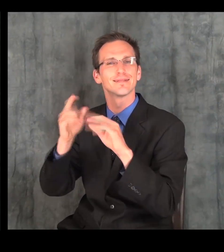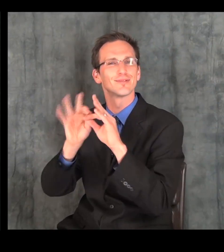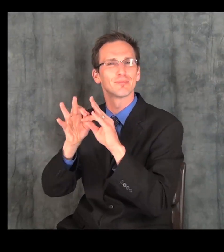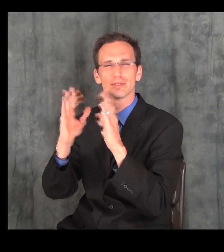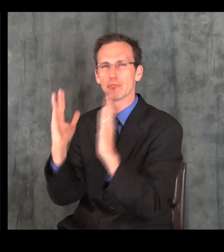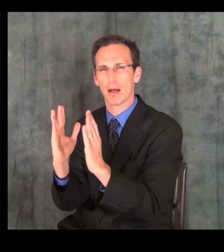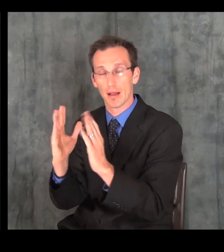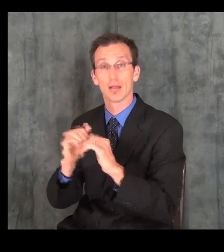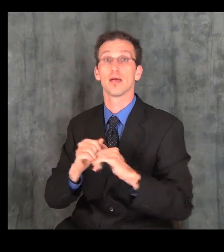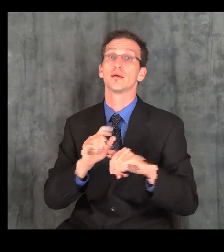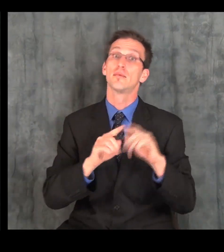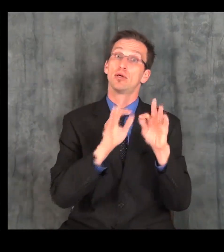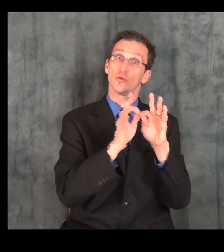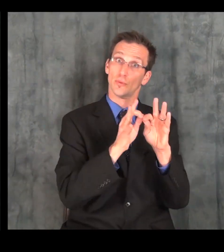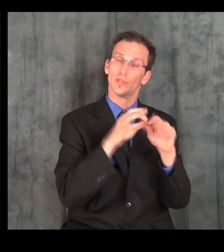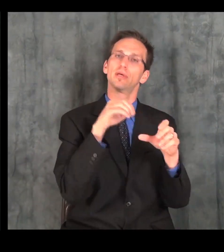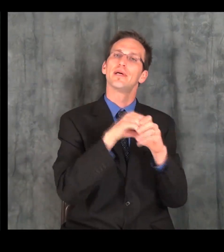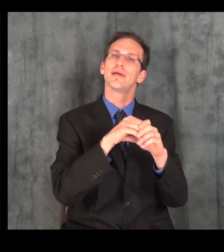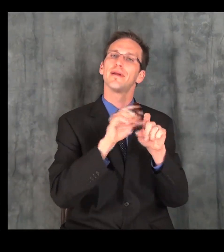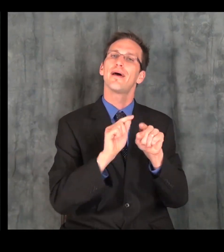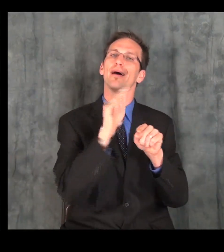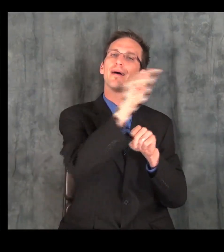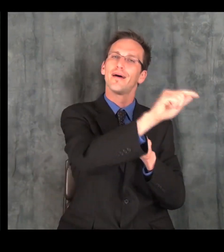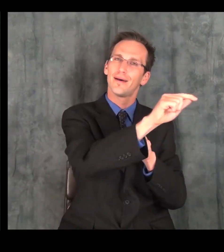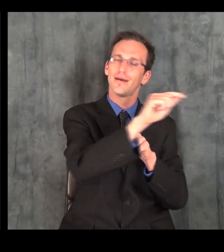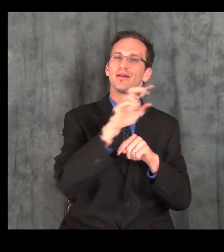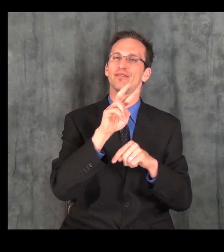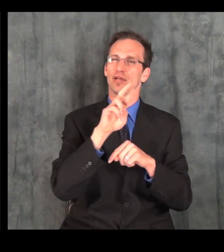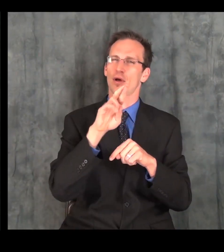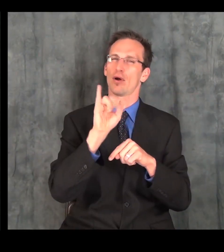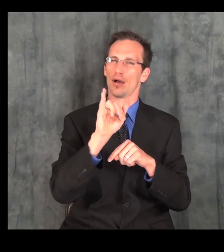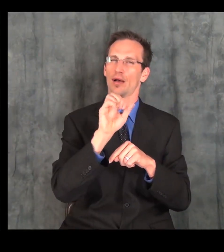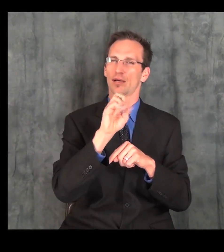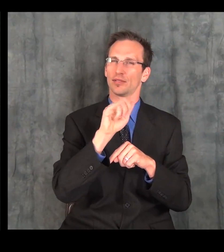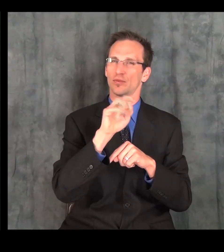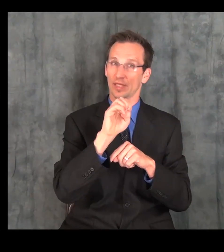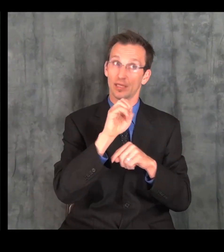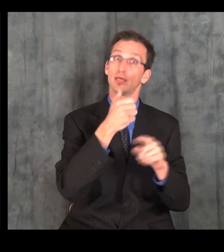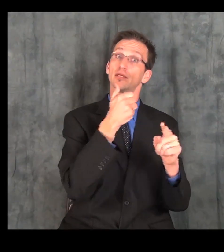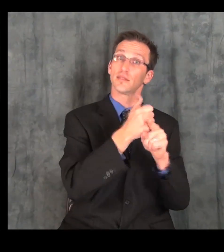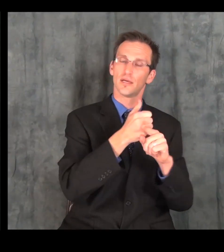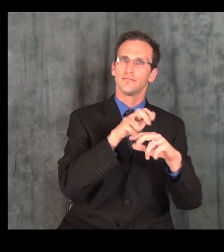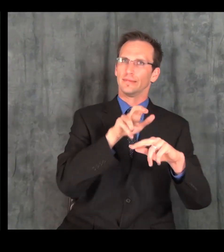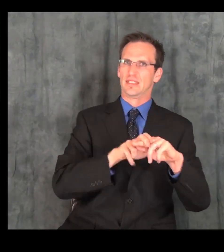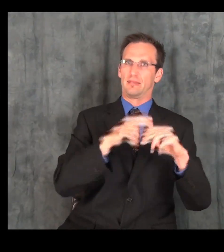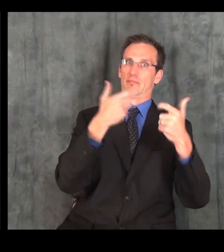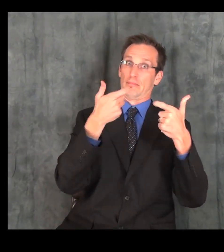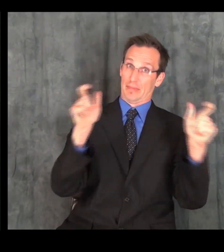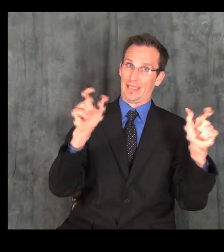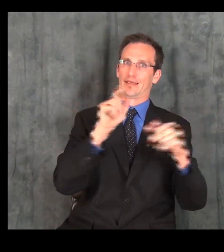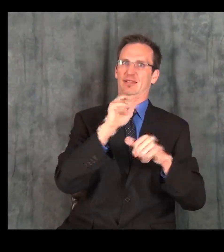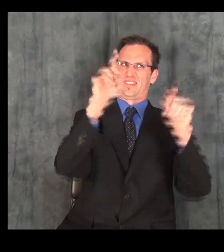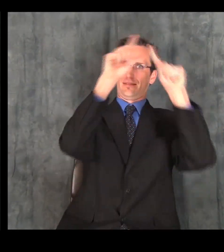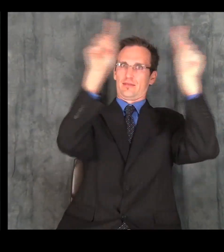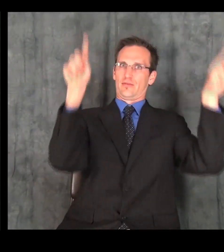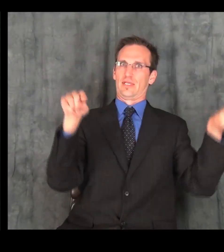however, was in a video remote suite and was sitting in front of a very large plasma television screen. So again, if you imagine the